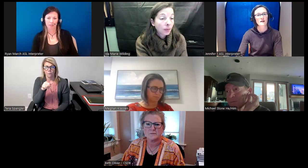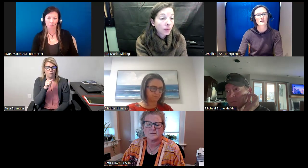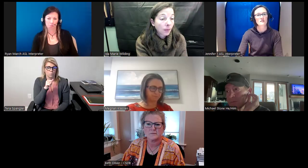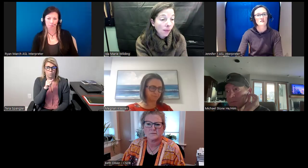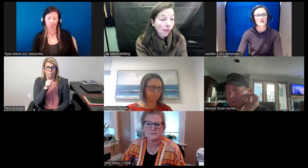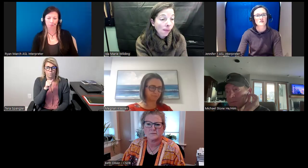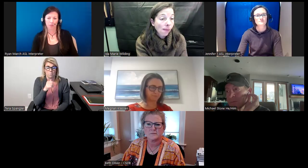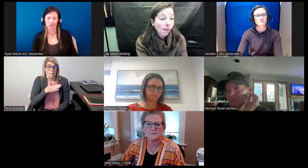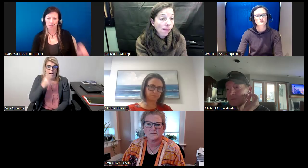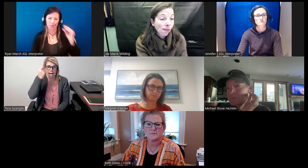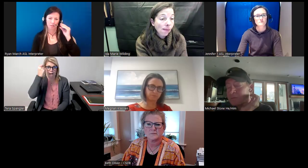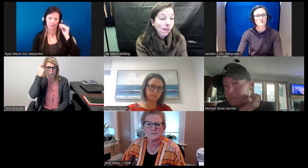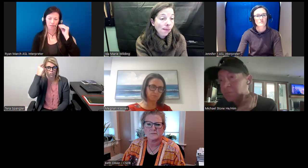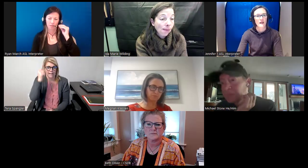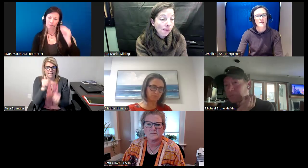pay scale,